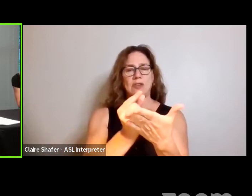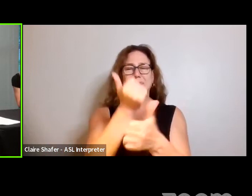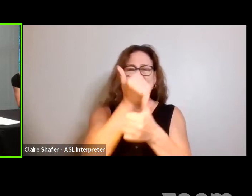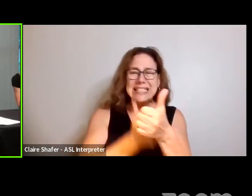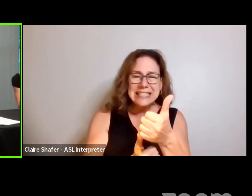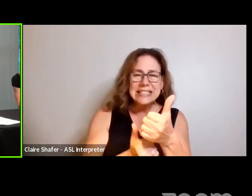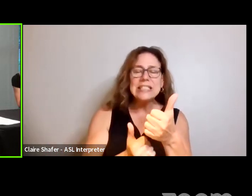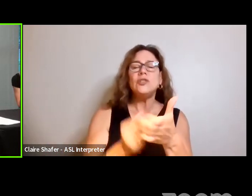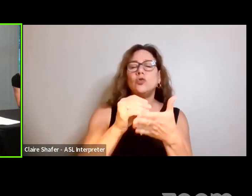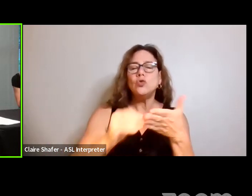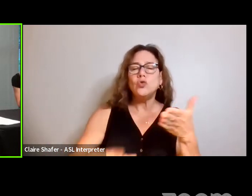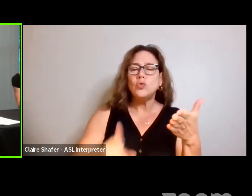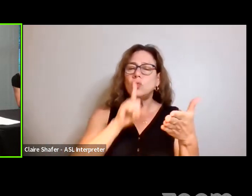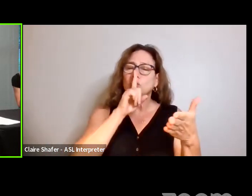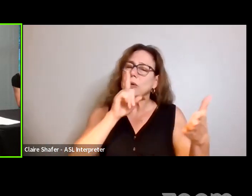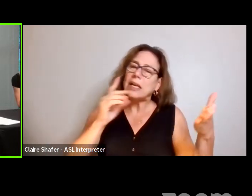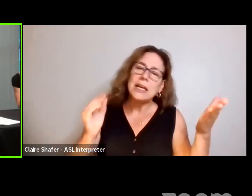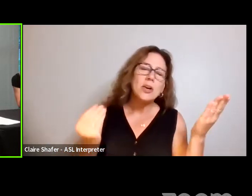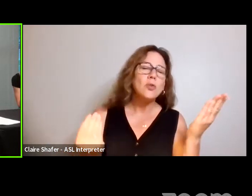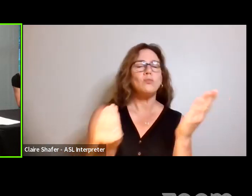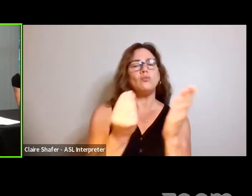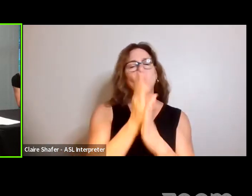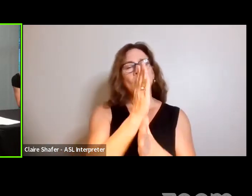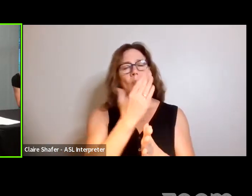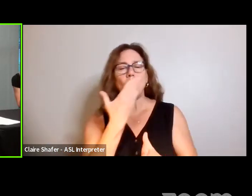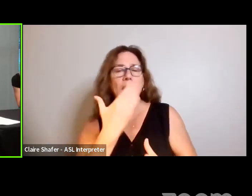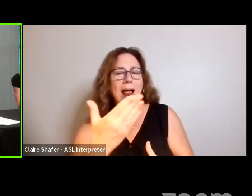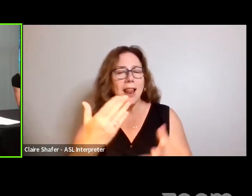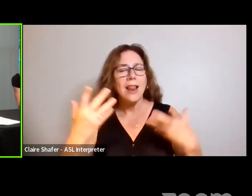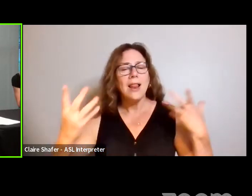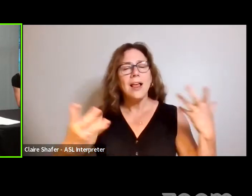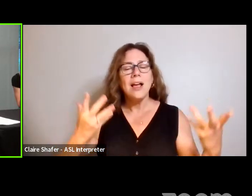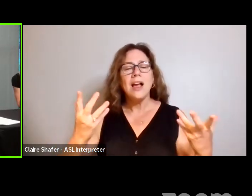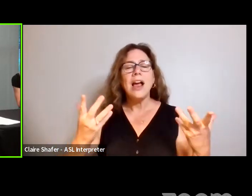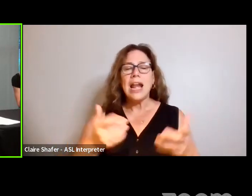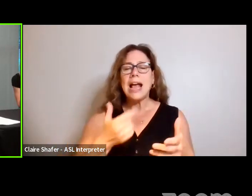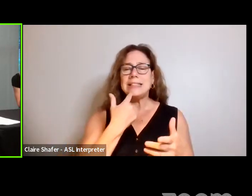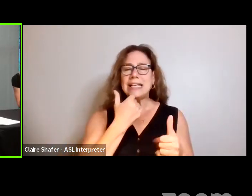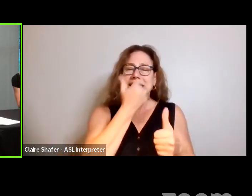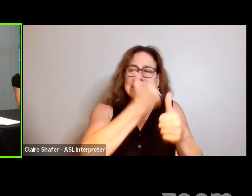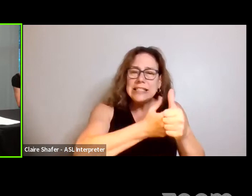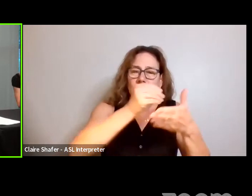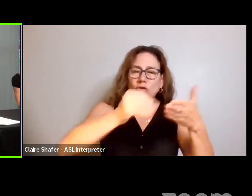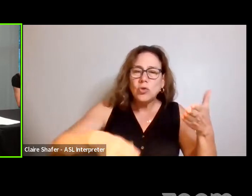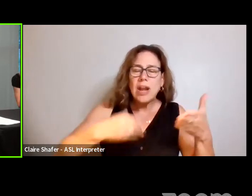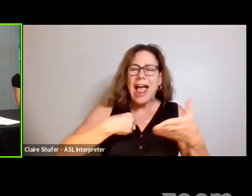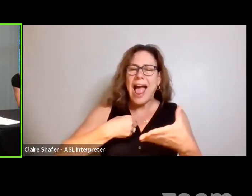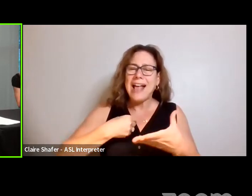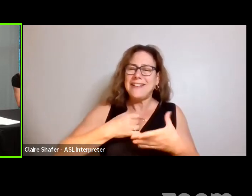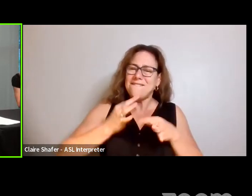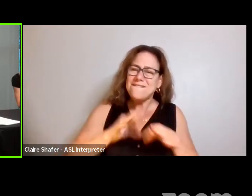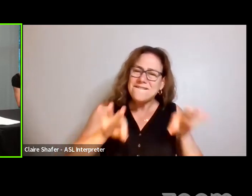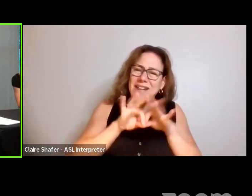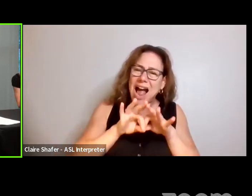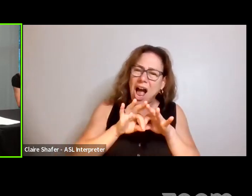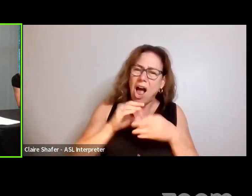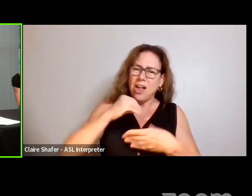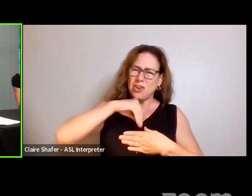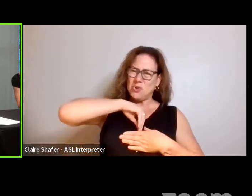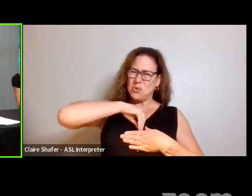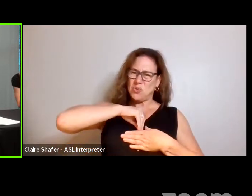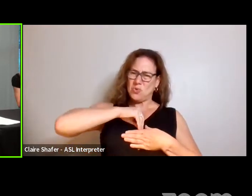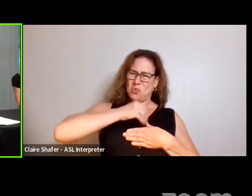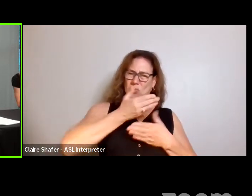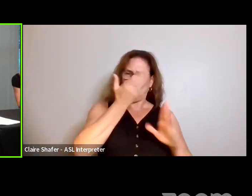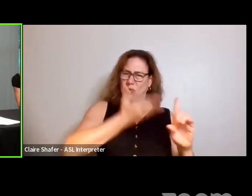it requires really 3 beliefs. One, that, as I said, every single student has intrinsic value and is special. We believe that.